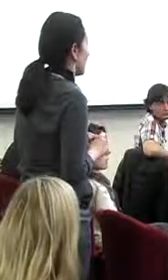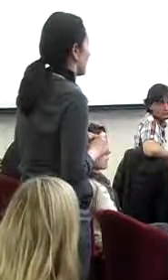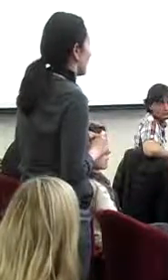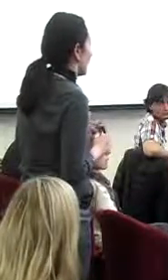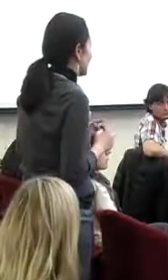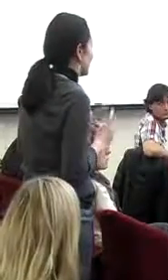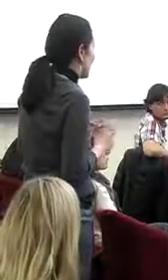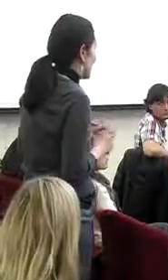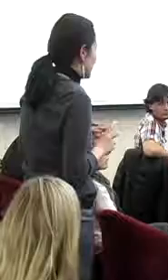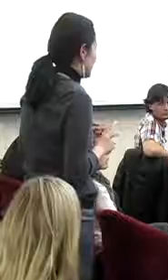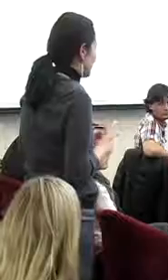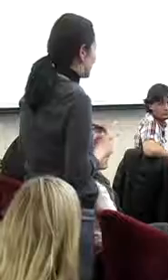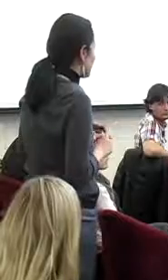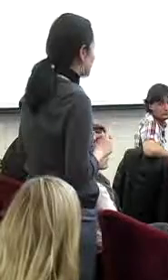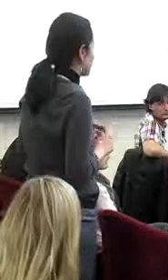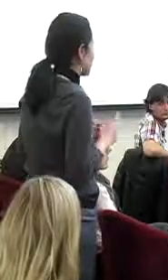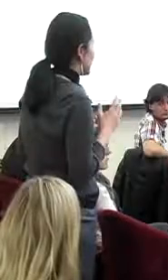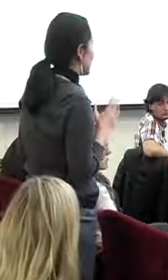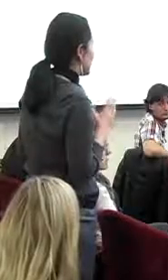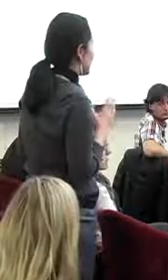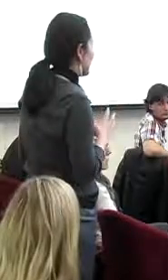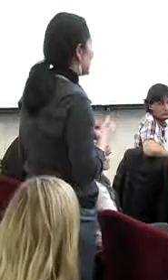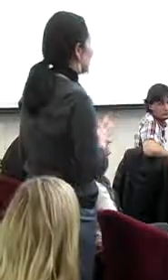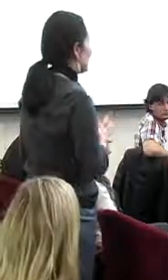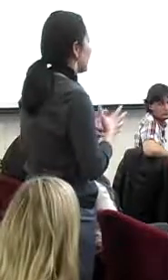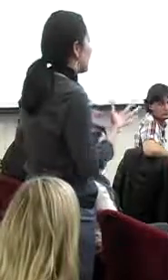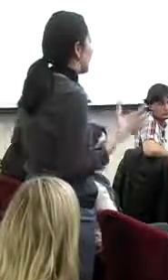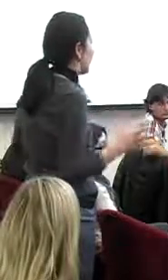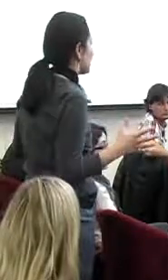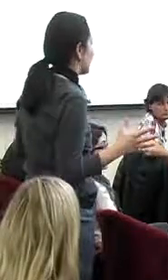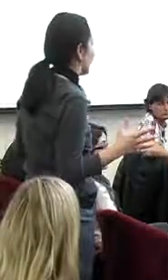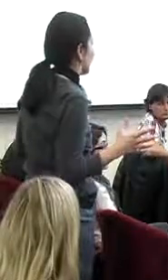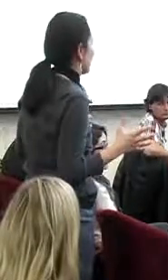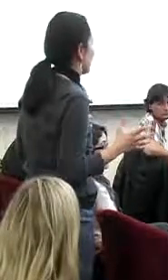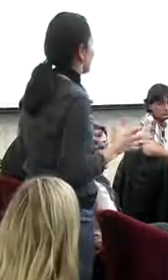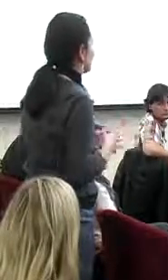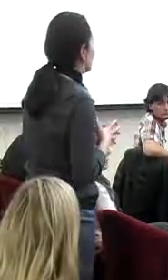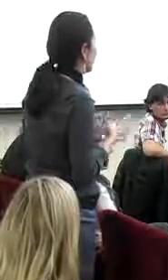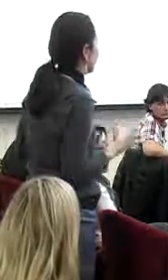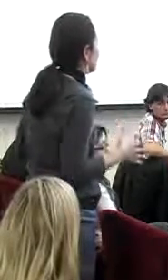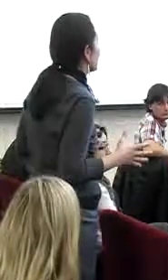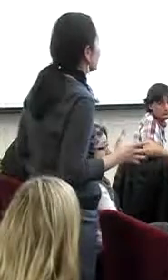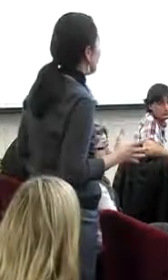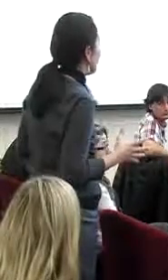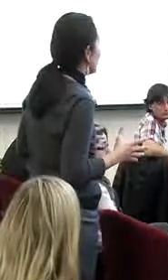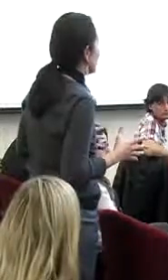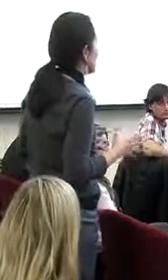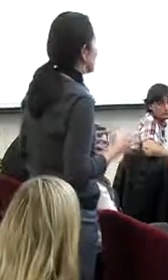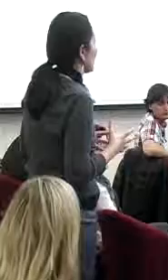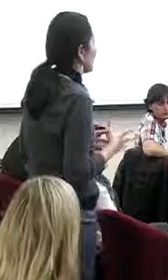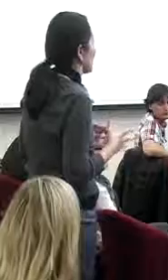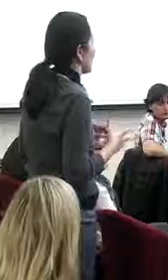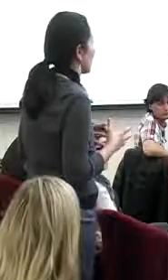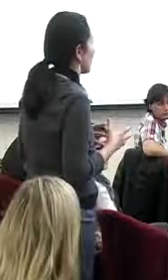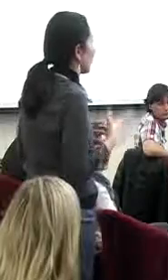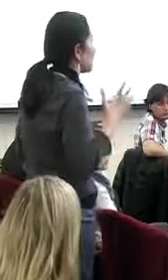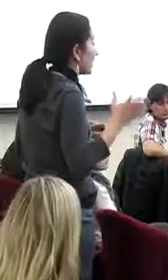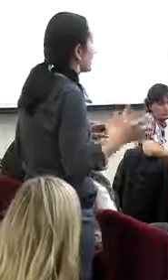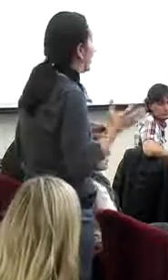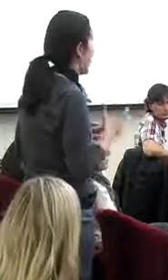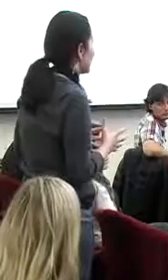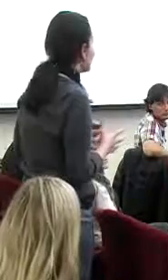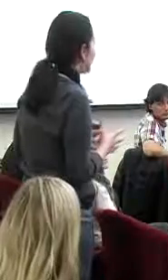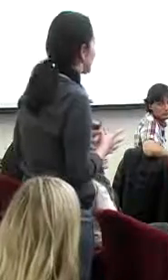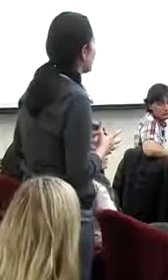So it leads me to my question, two questions. The first part is there anything within the training or within the curriculum itself where women are, or